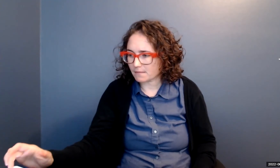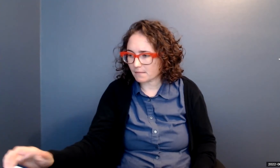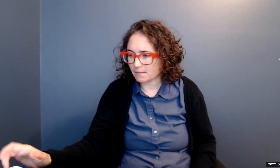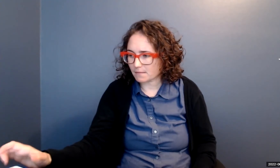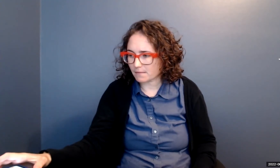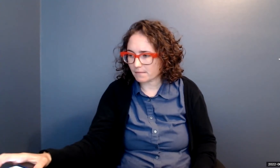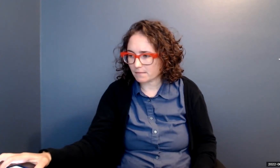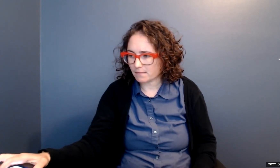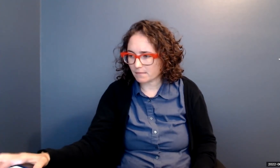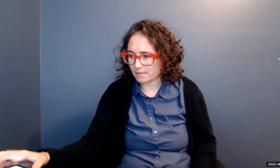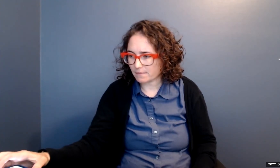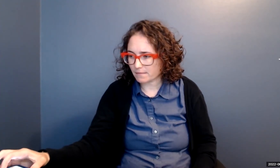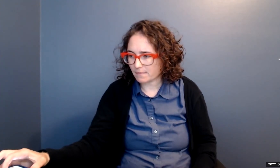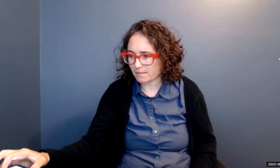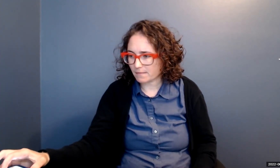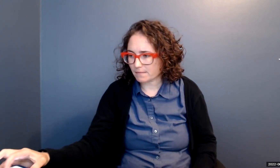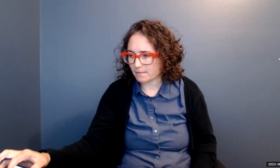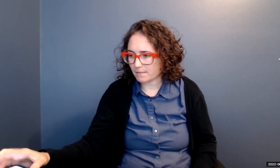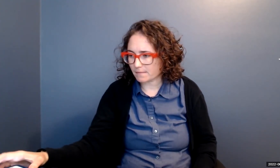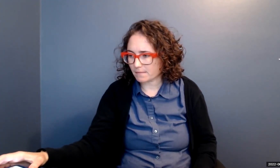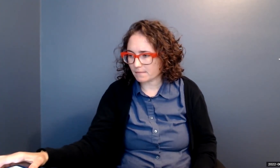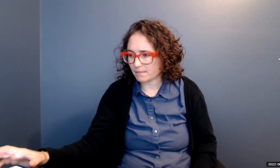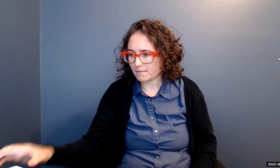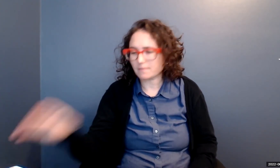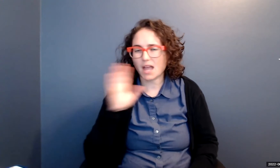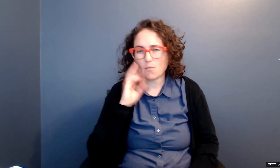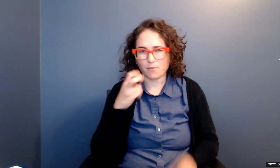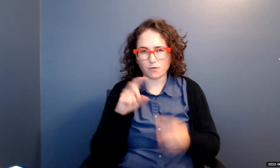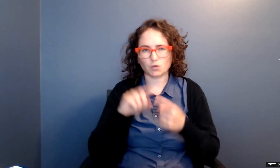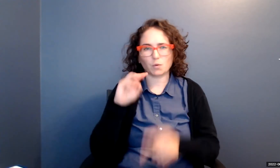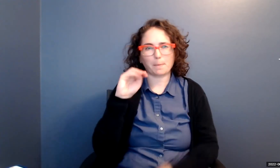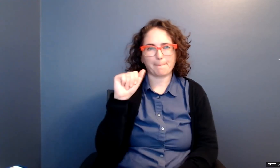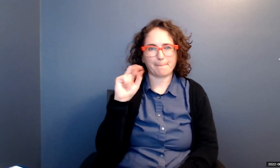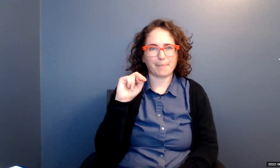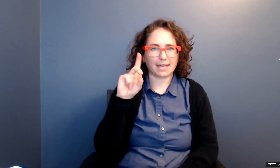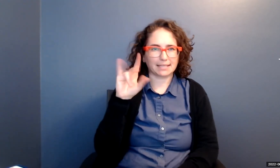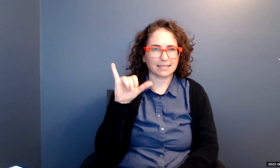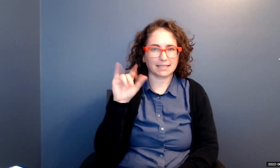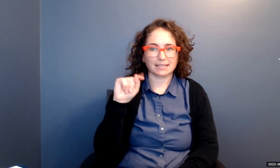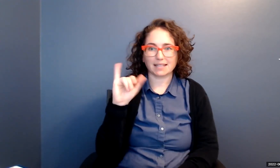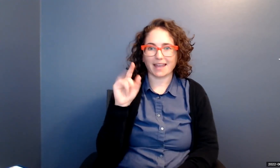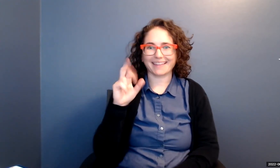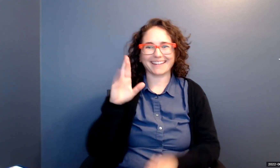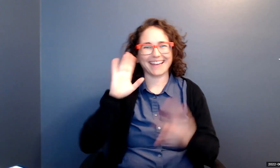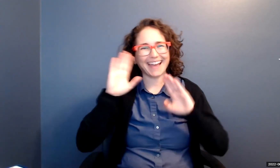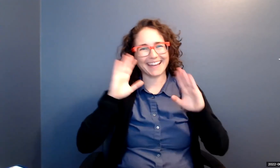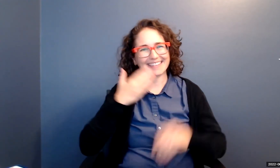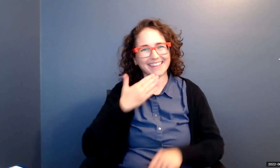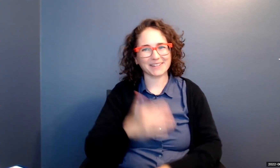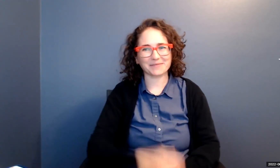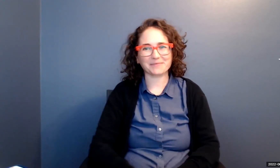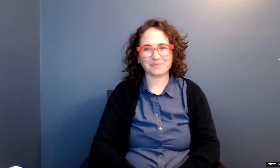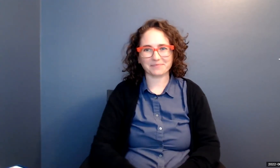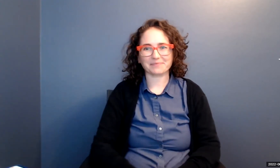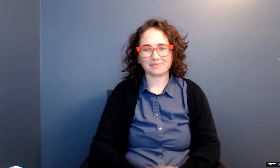Mandy Taylor. Hi, thank you. I will try